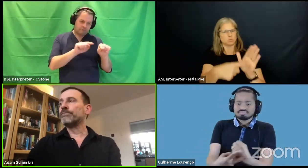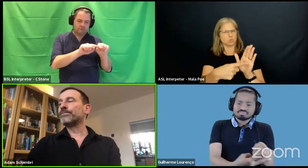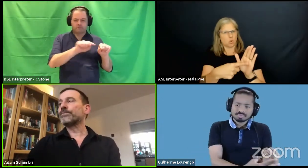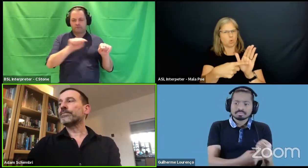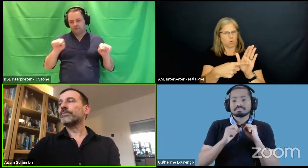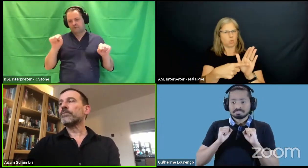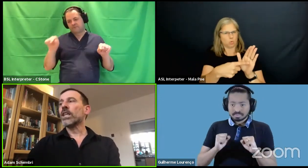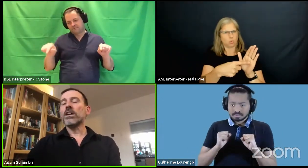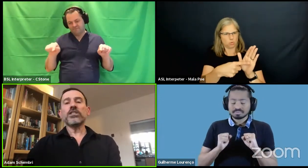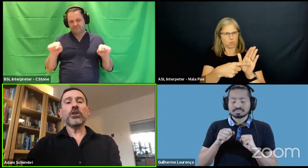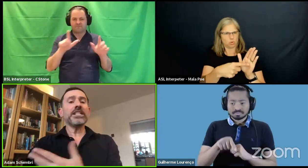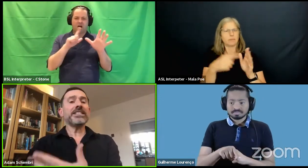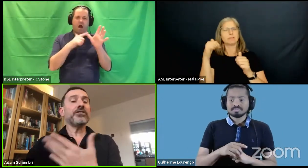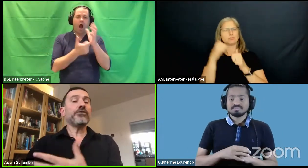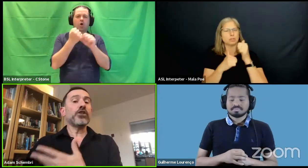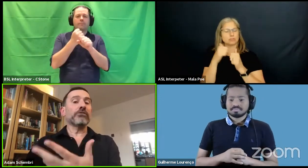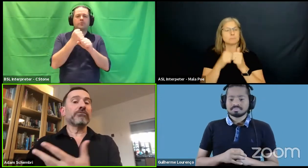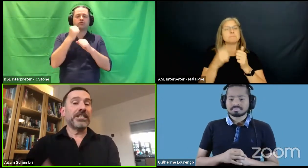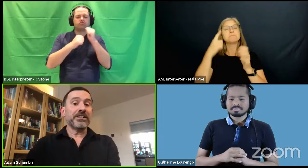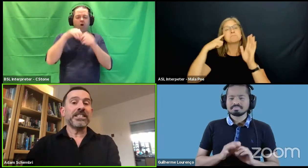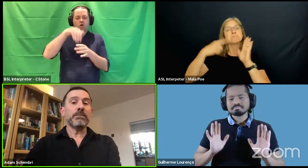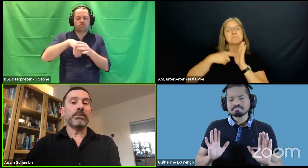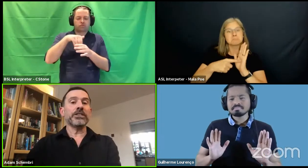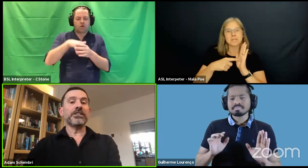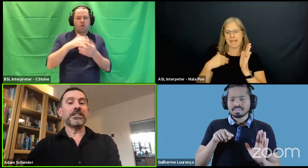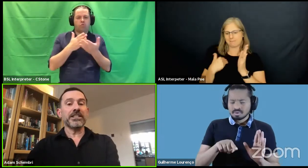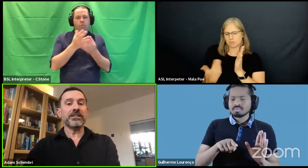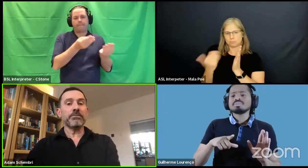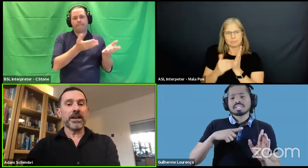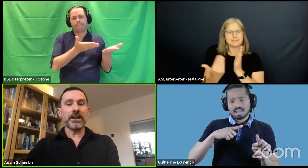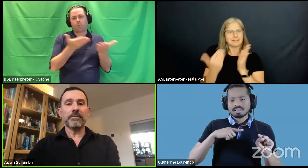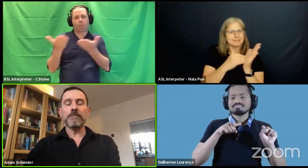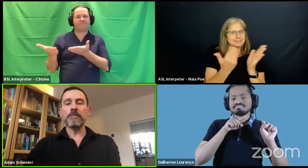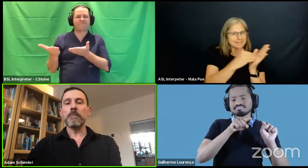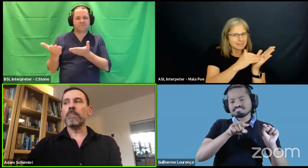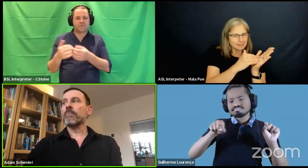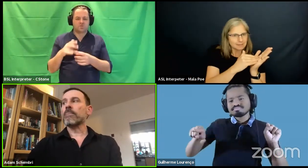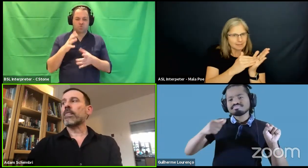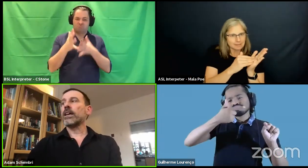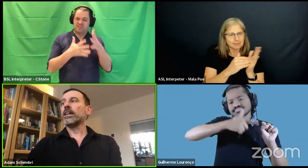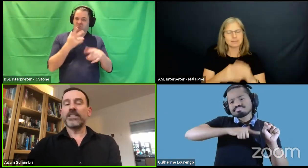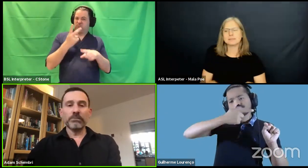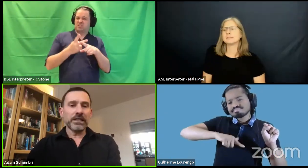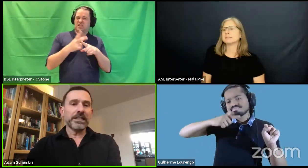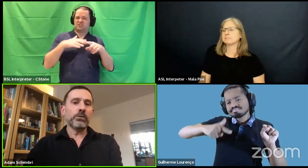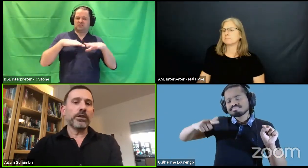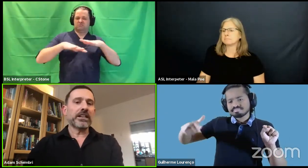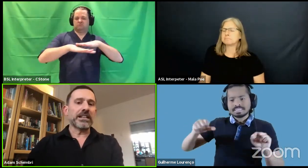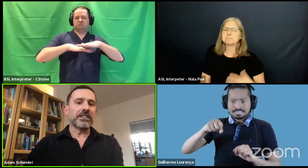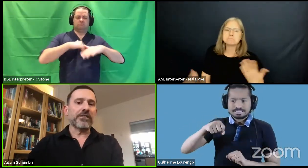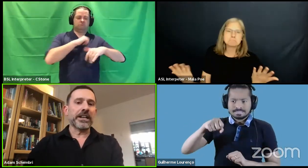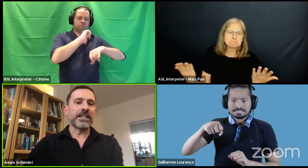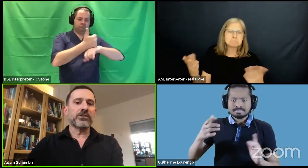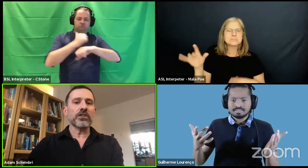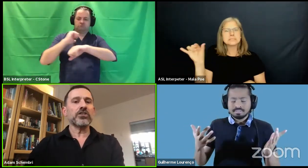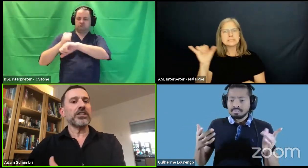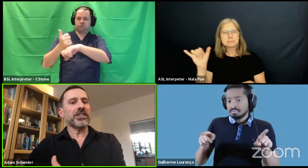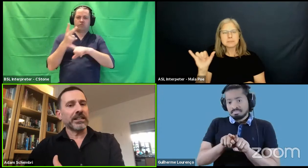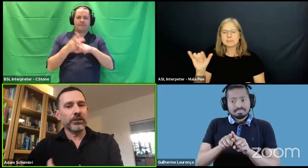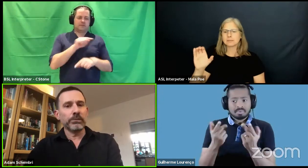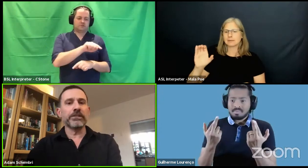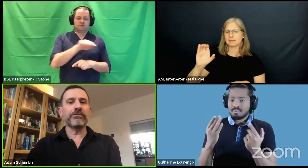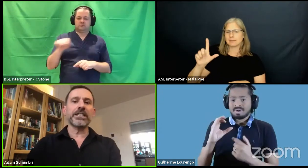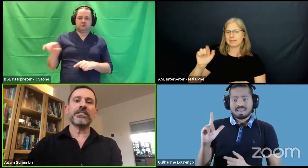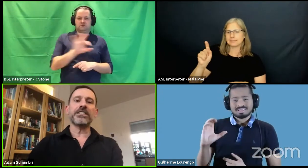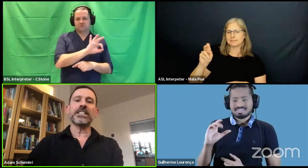verb. So in a sense, you've got redundancy built into the system there. Similarly, with classifier constructions, there's